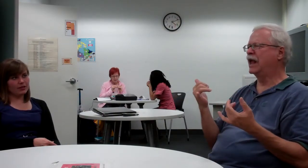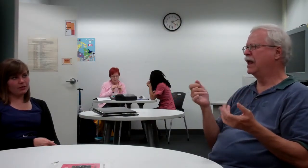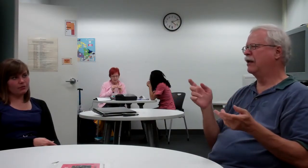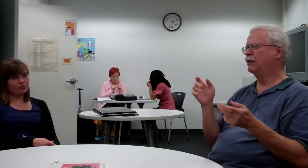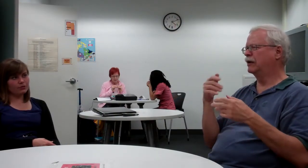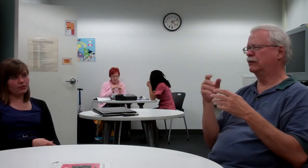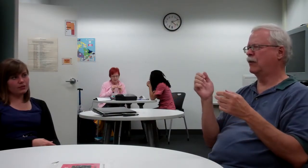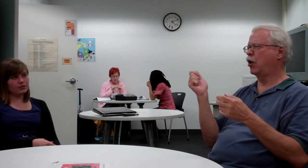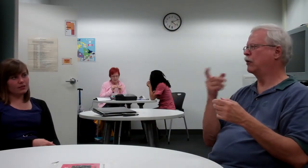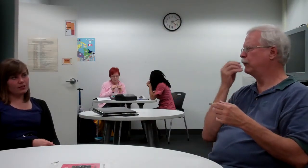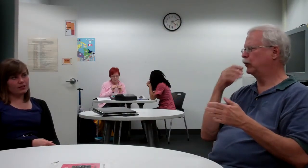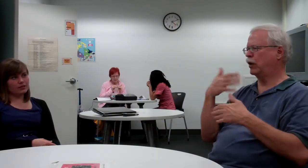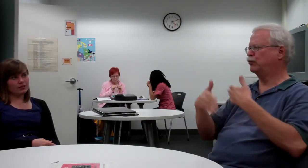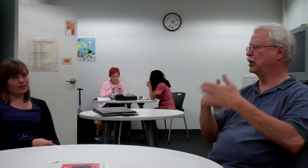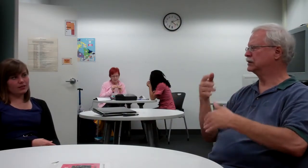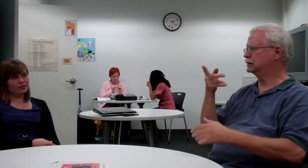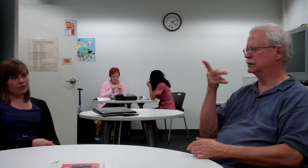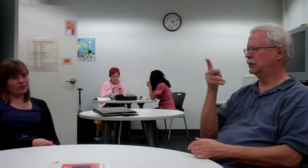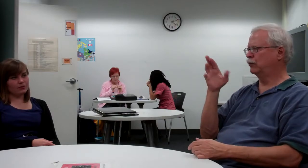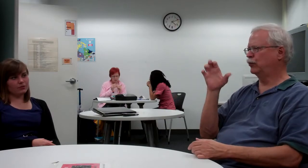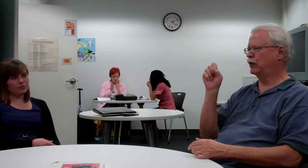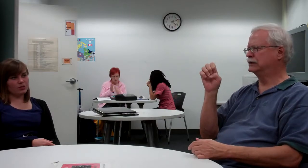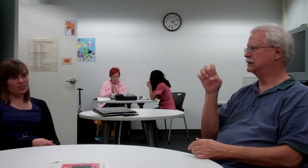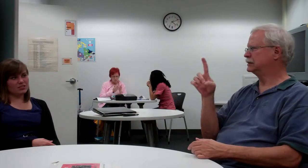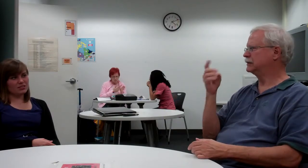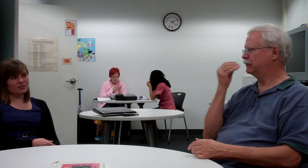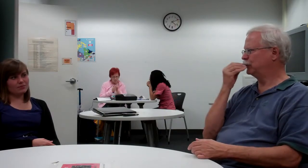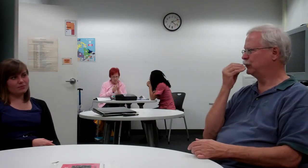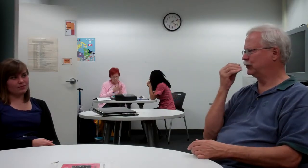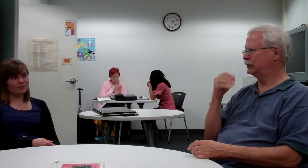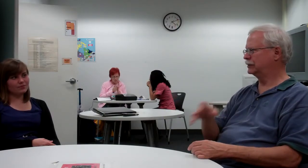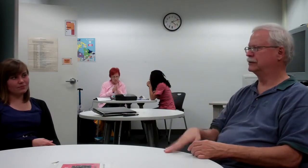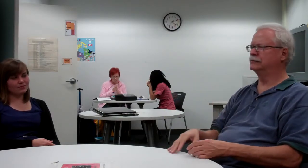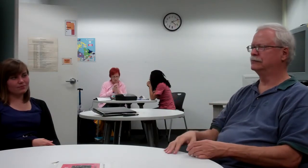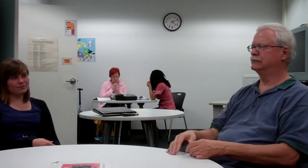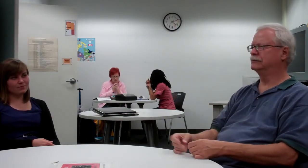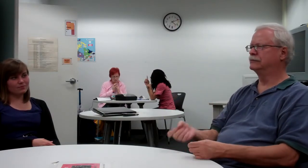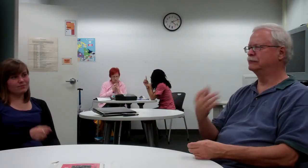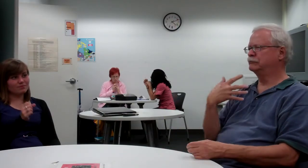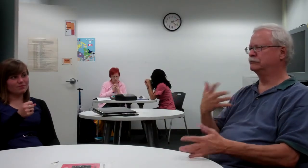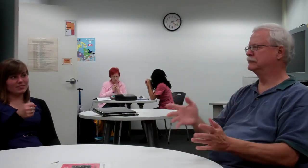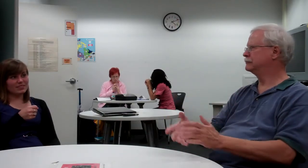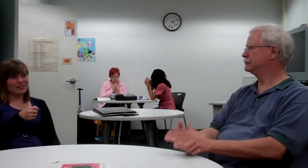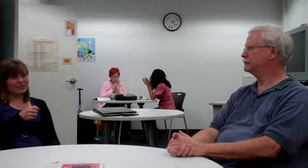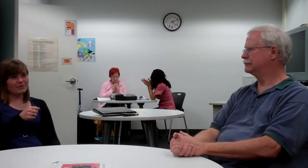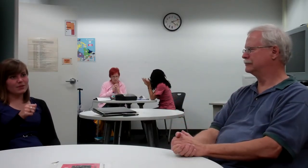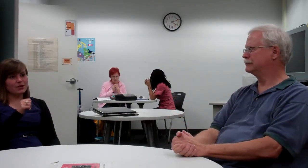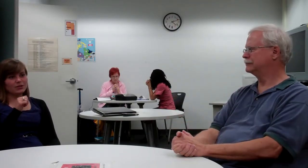healthy food, and now all of our food is processed. Yeah, so I'm going to get started on that.